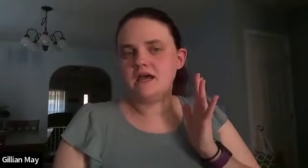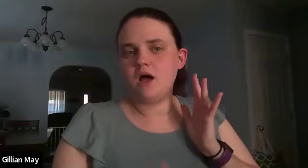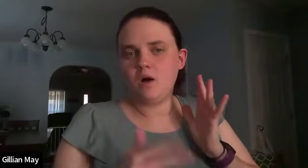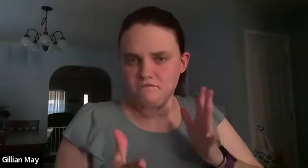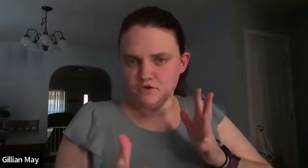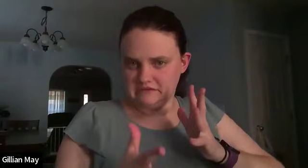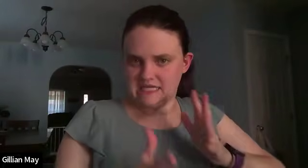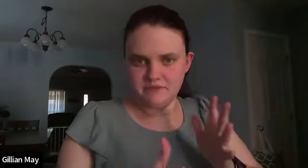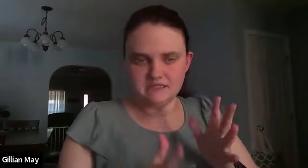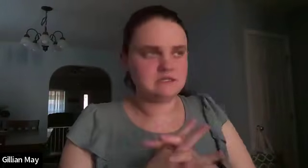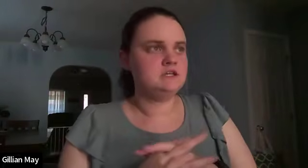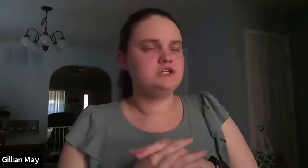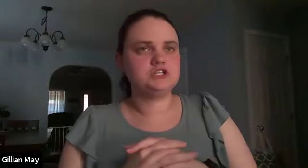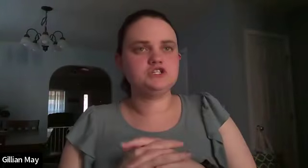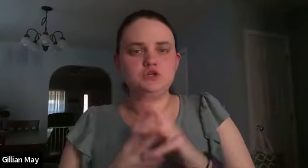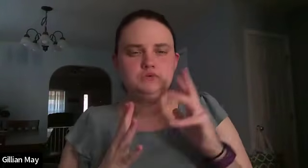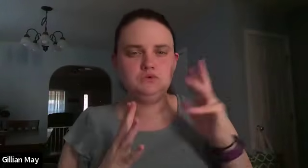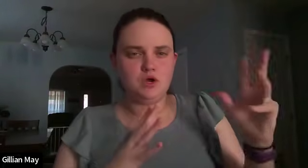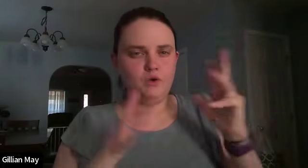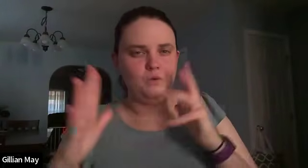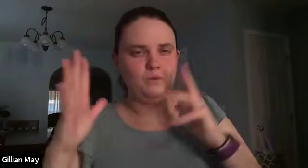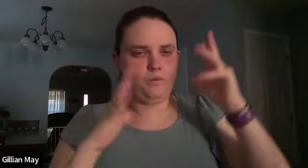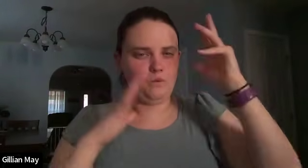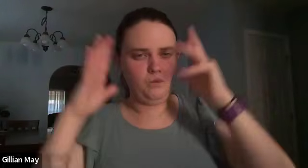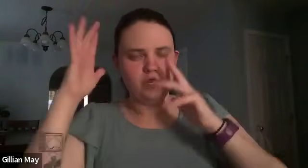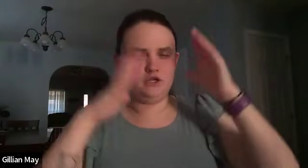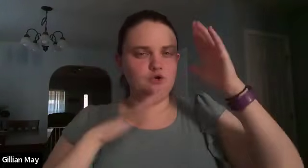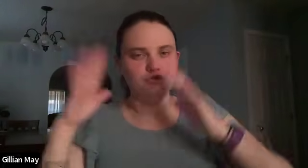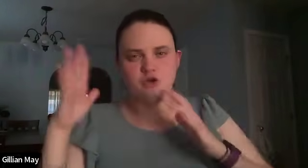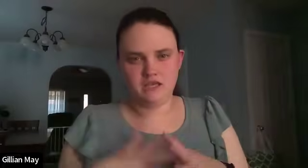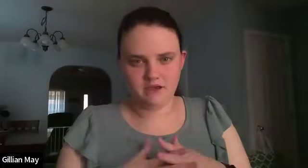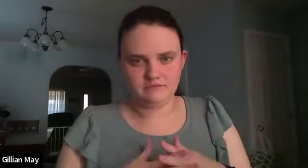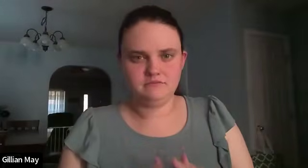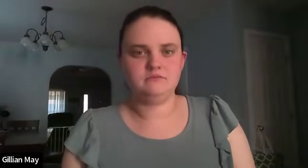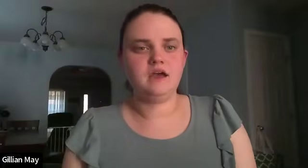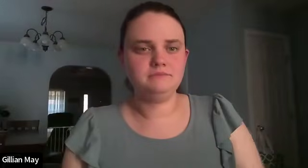is a helpful tidbit, just so you know who you're talking about. Okay.